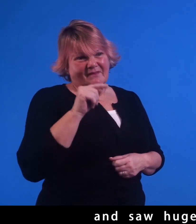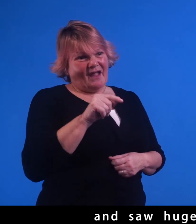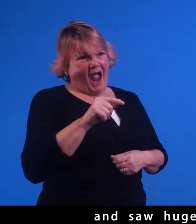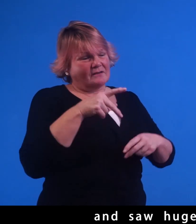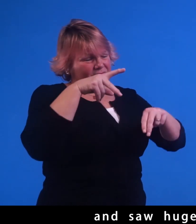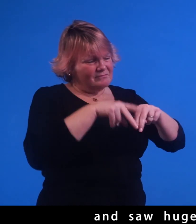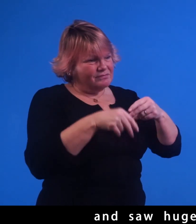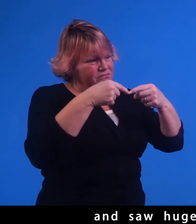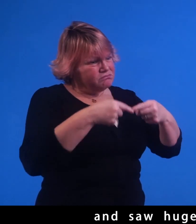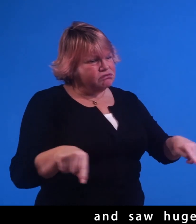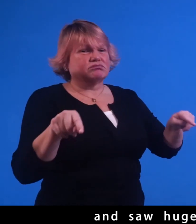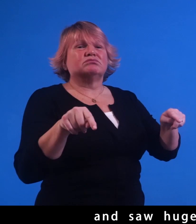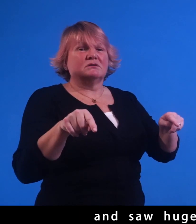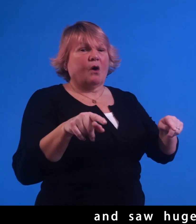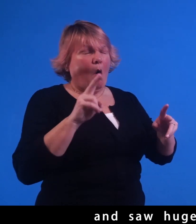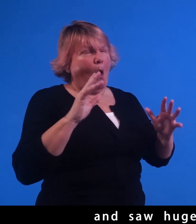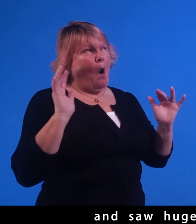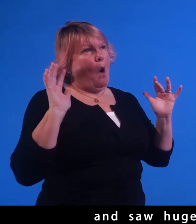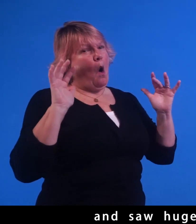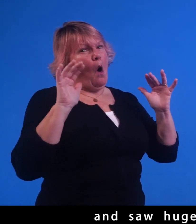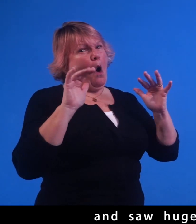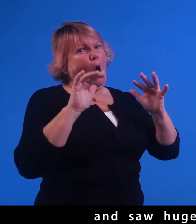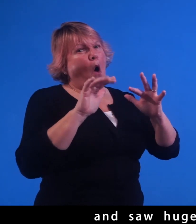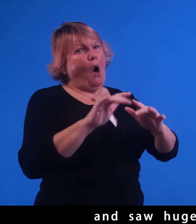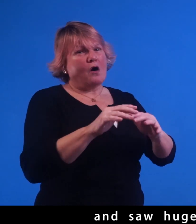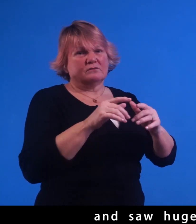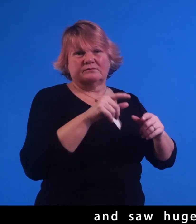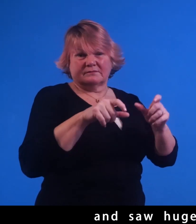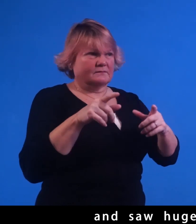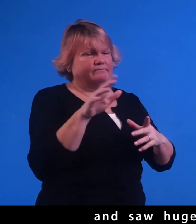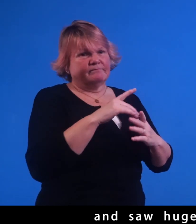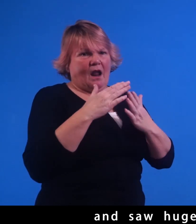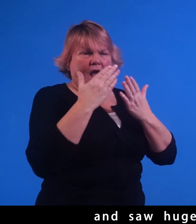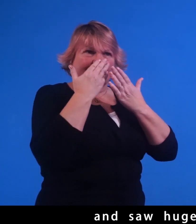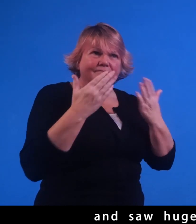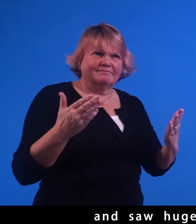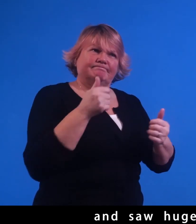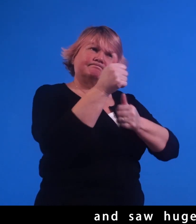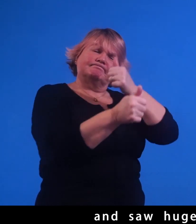and saw huge crowds come to pay homage to both writer and architect.